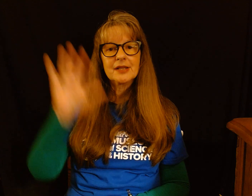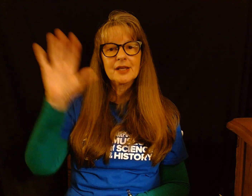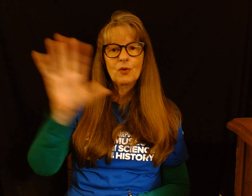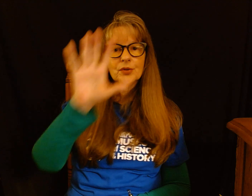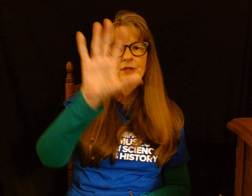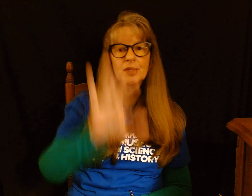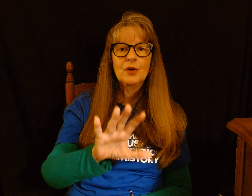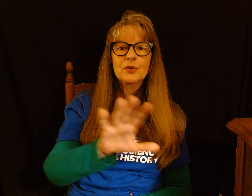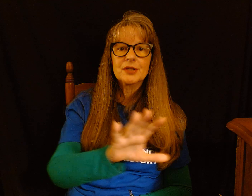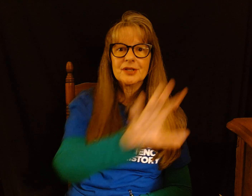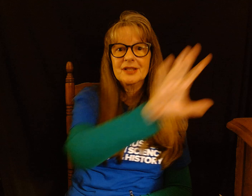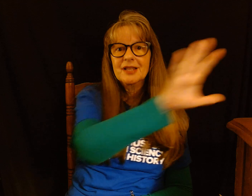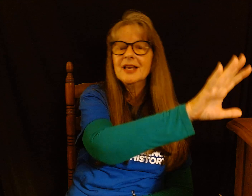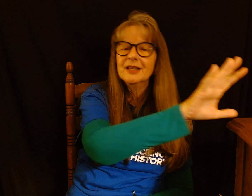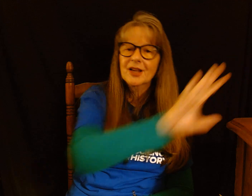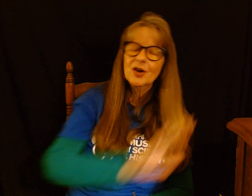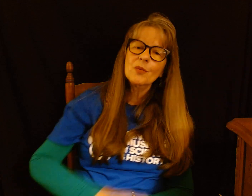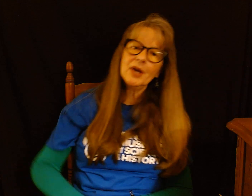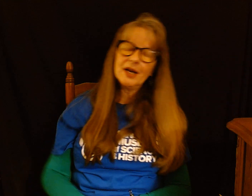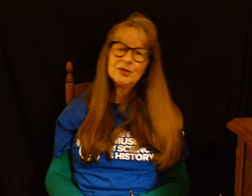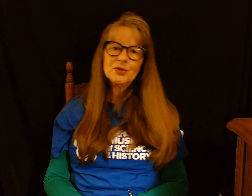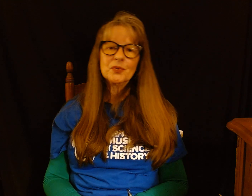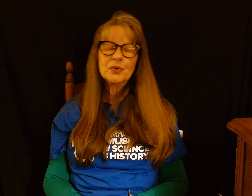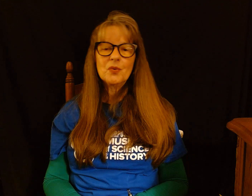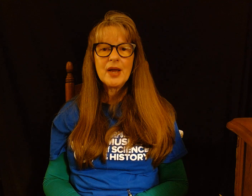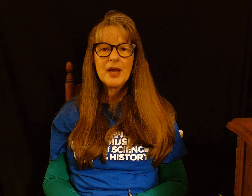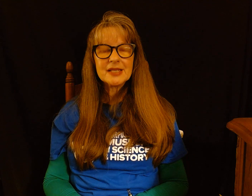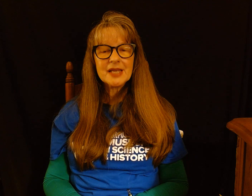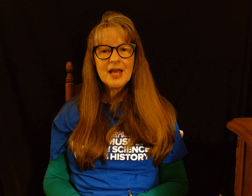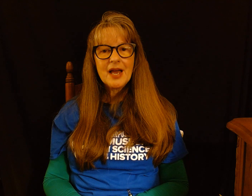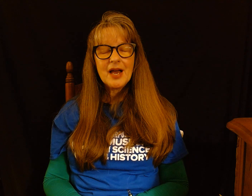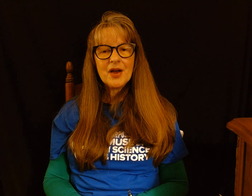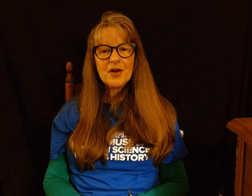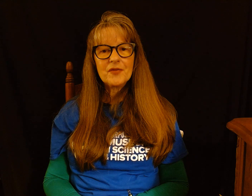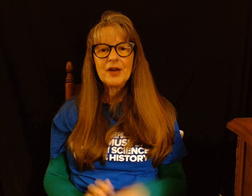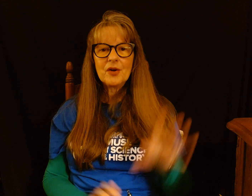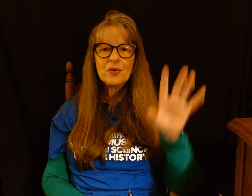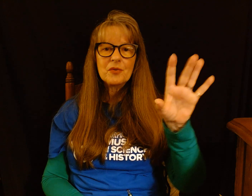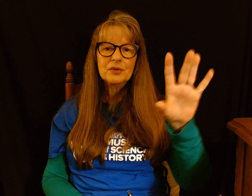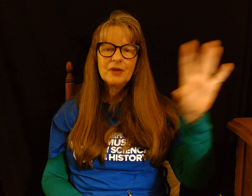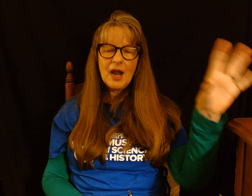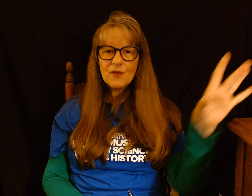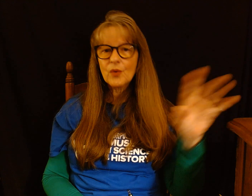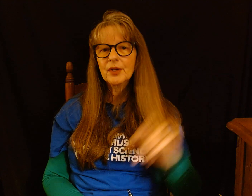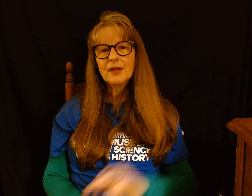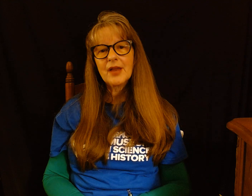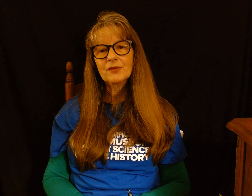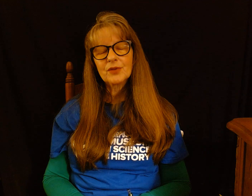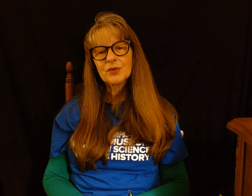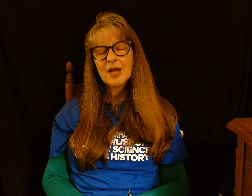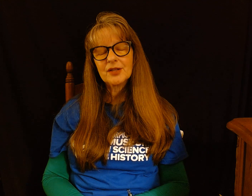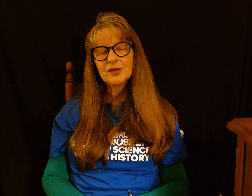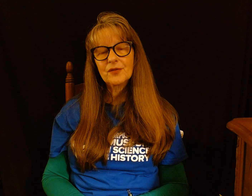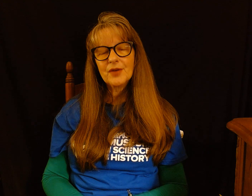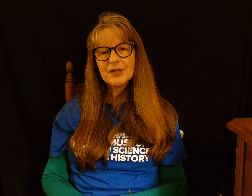course, the Dakotas. And then we got into the real West of Idaho and California and those kinds of